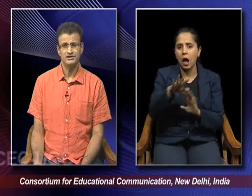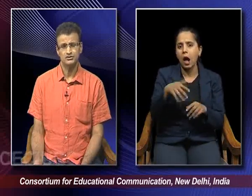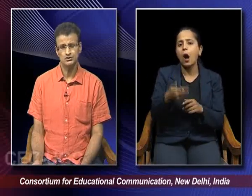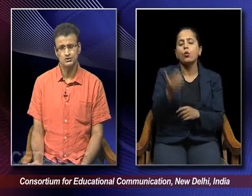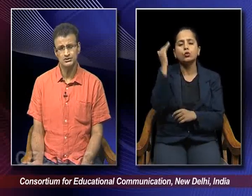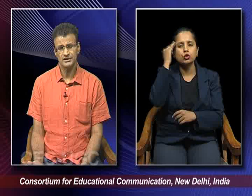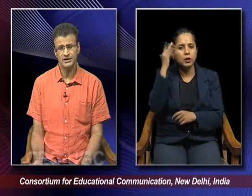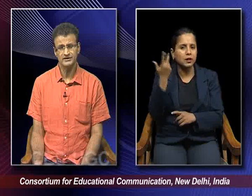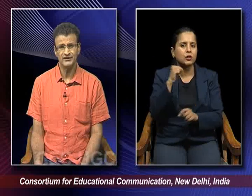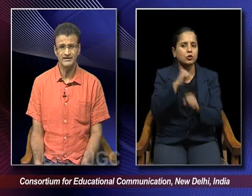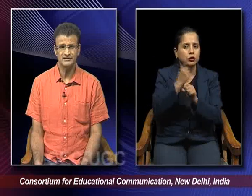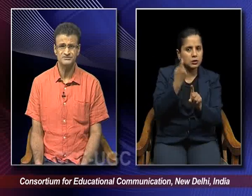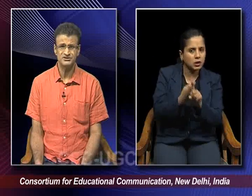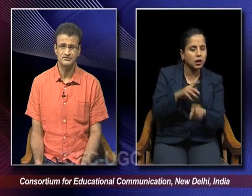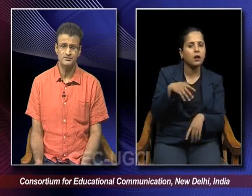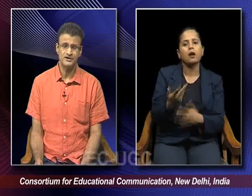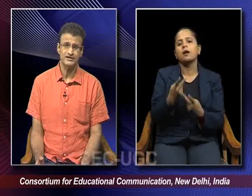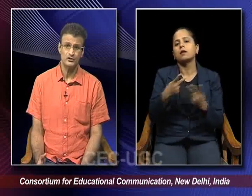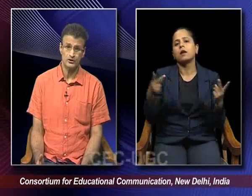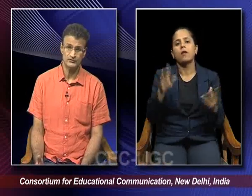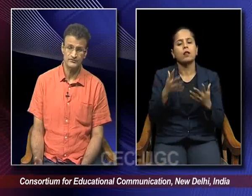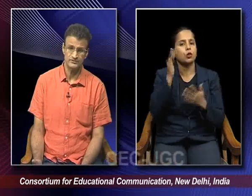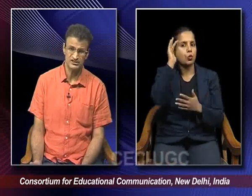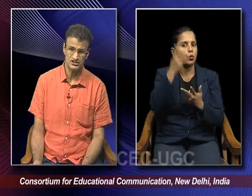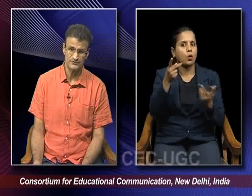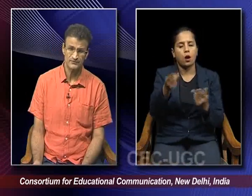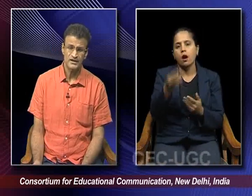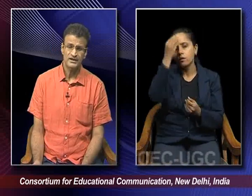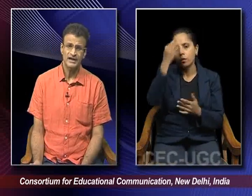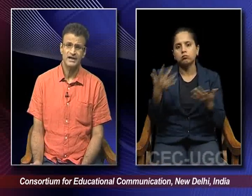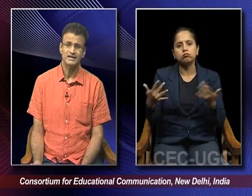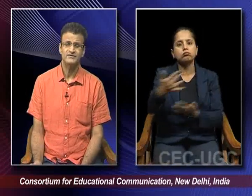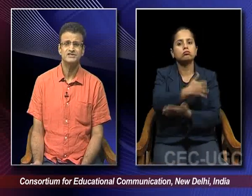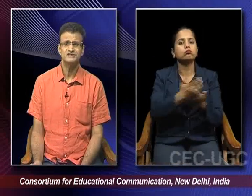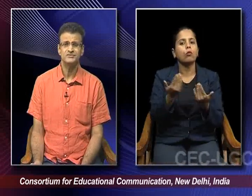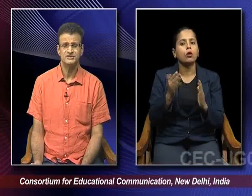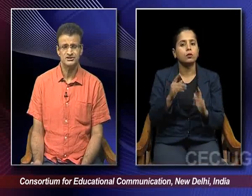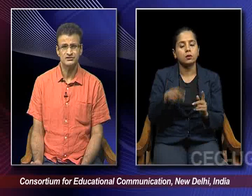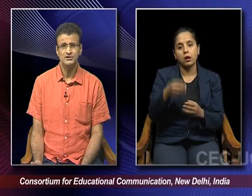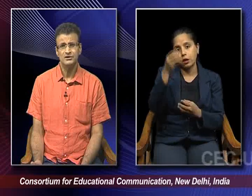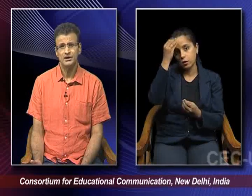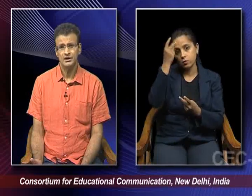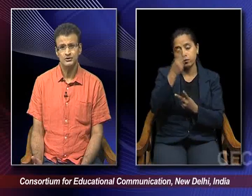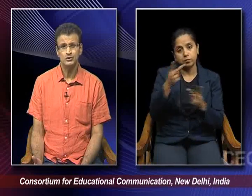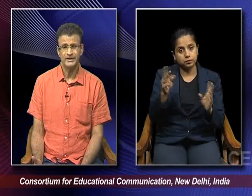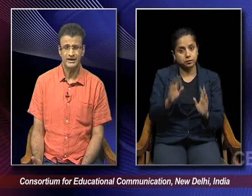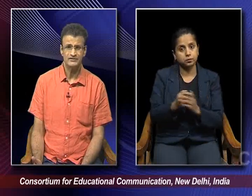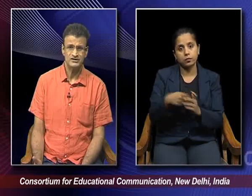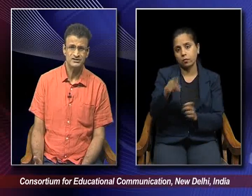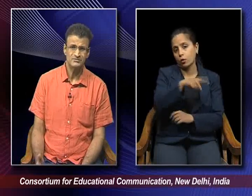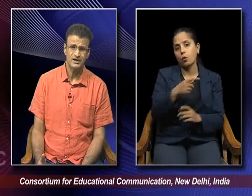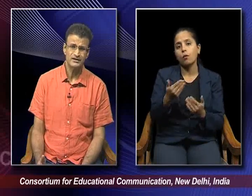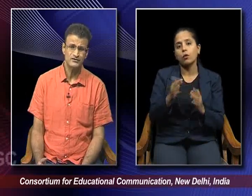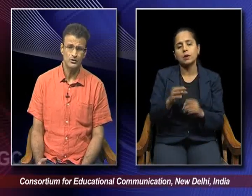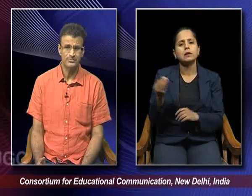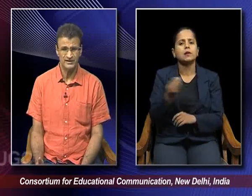general knowledge or news kind of items, they will provide you a lot of information, and with this information you can have